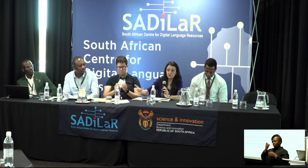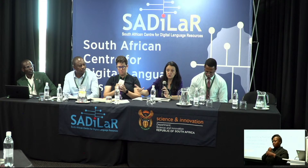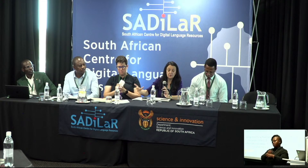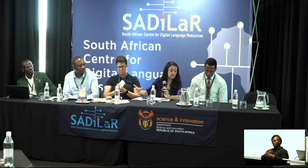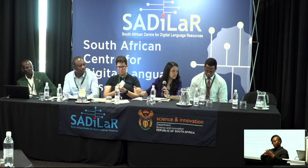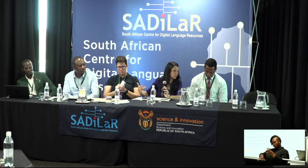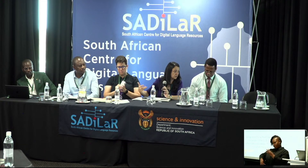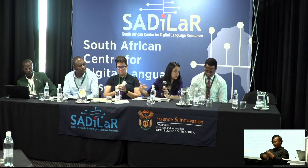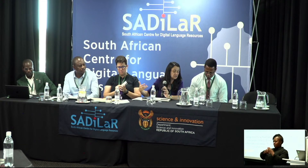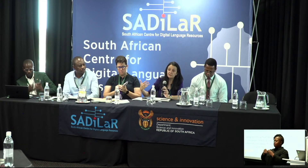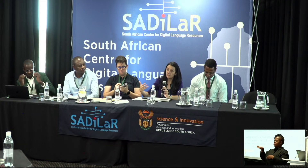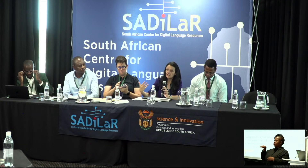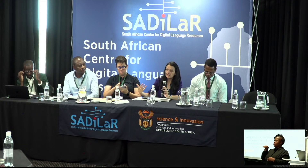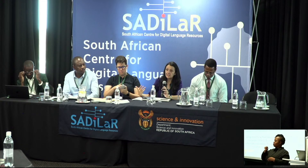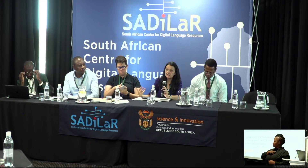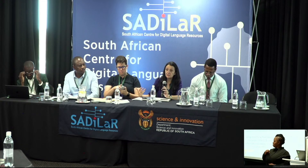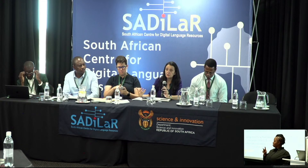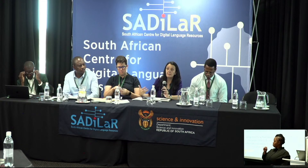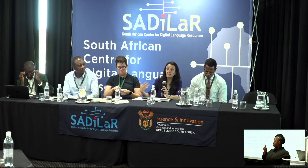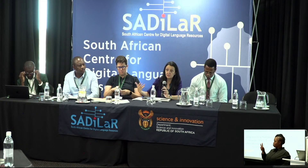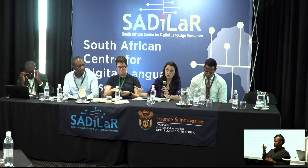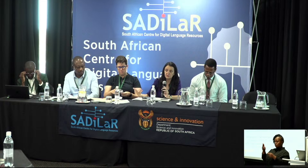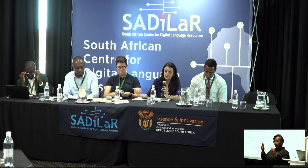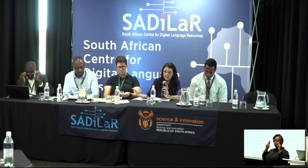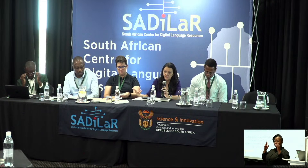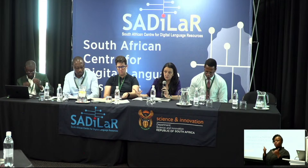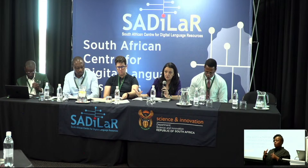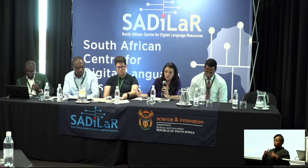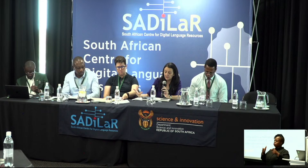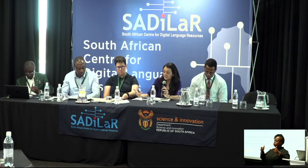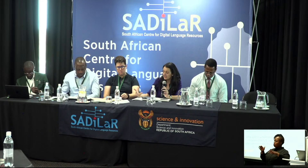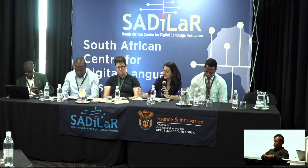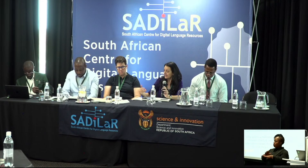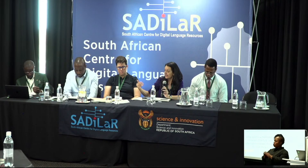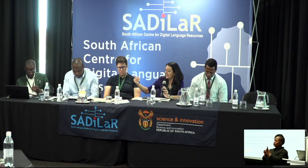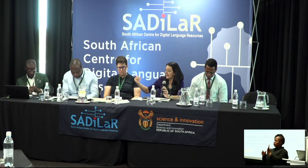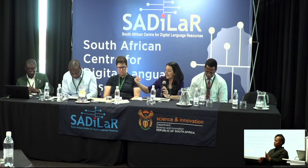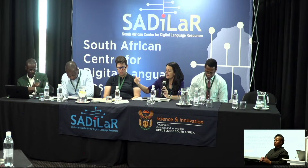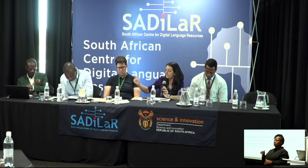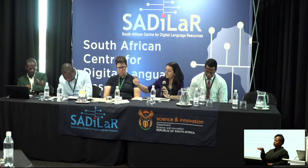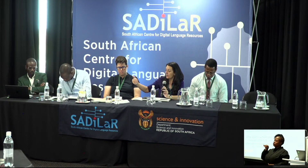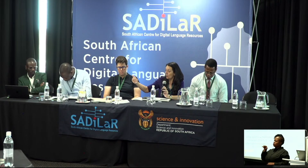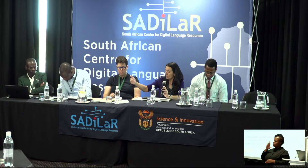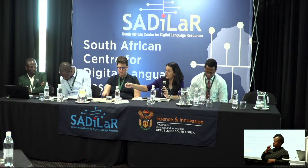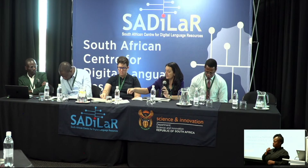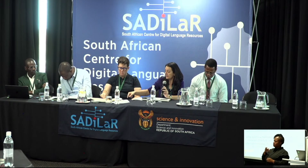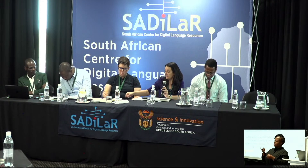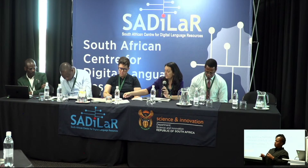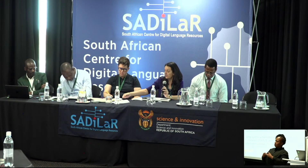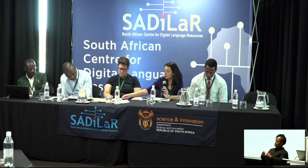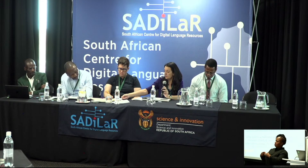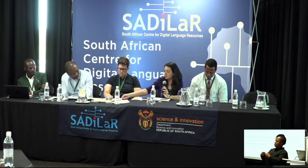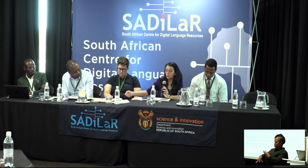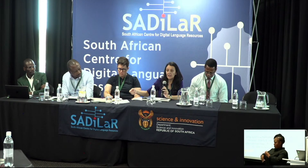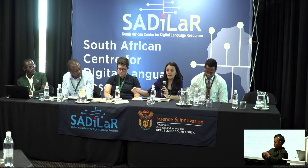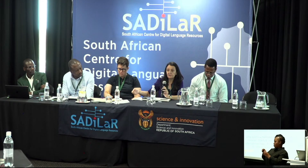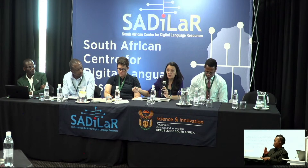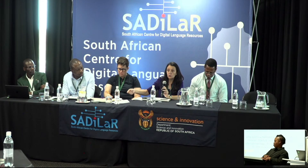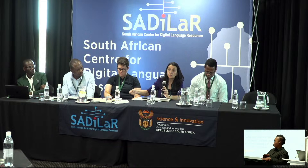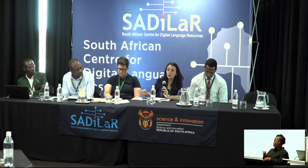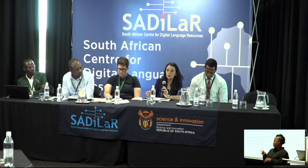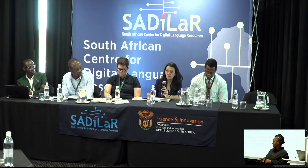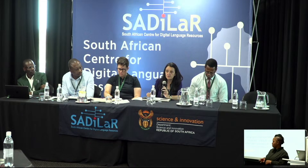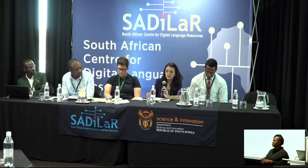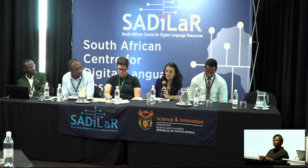on isiZulu, because the Northwest University has seen a tremendous growth in isiZulu students. Or they can even use, we